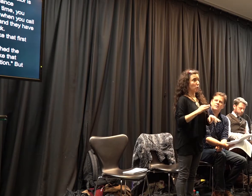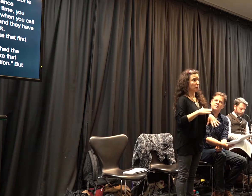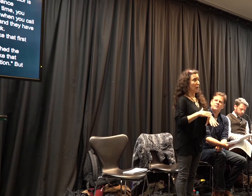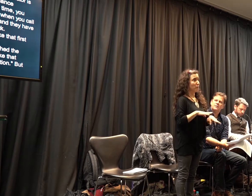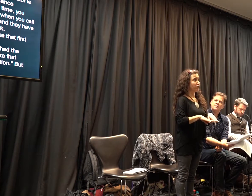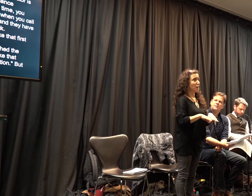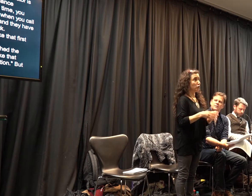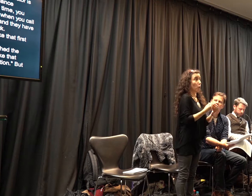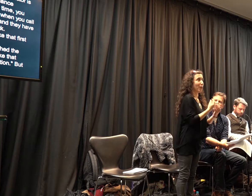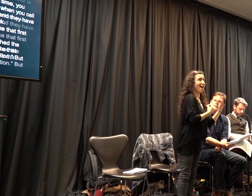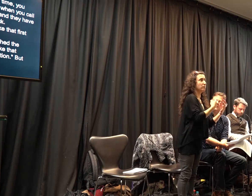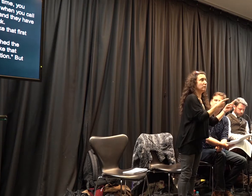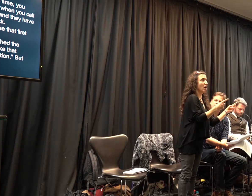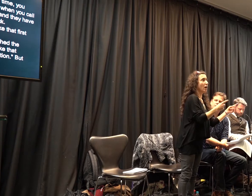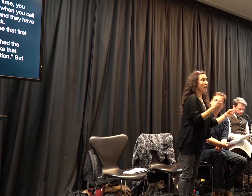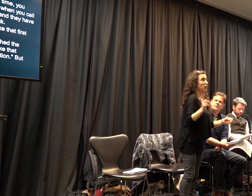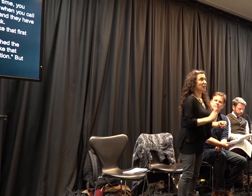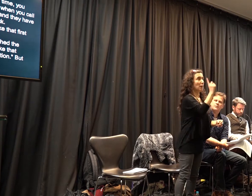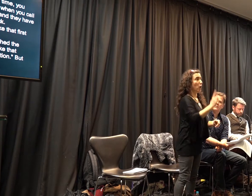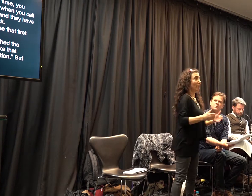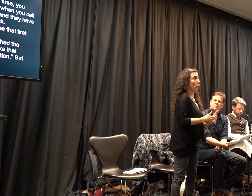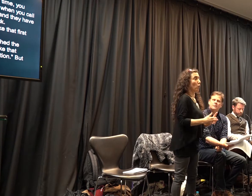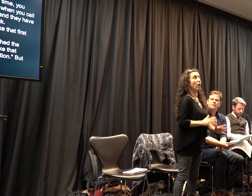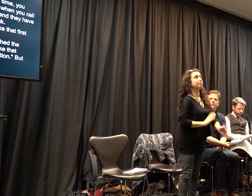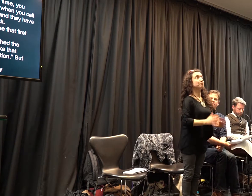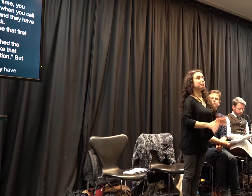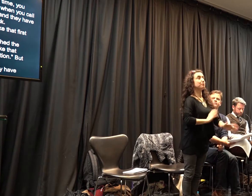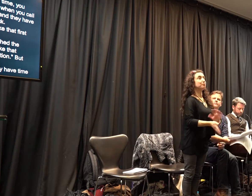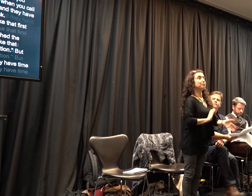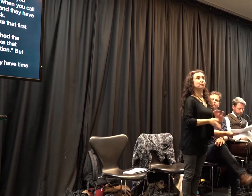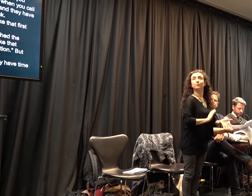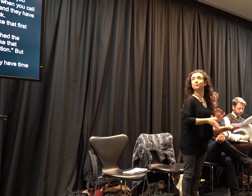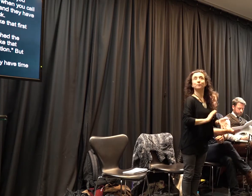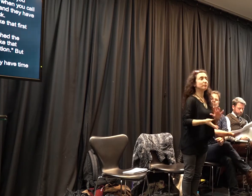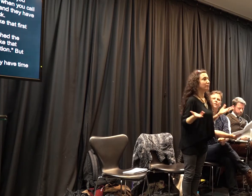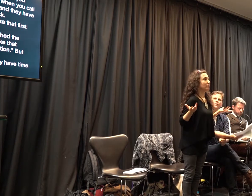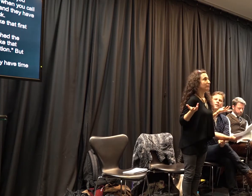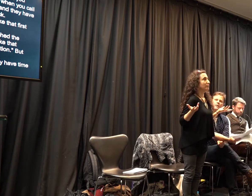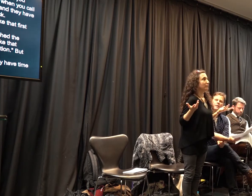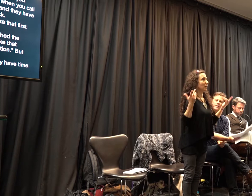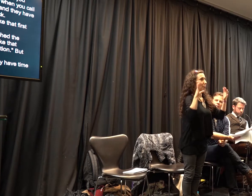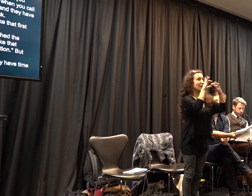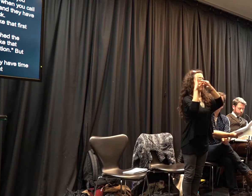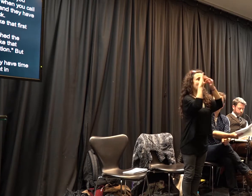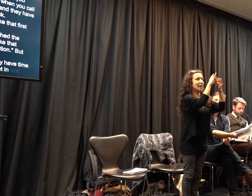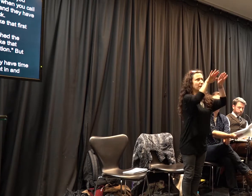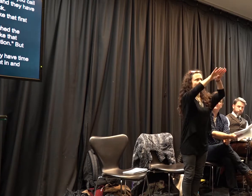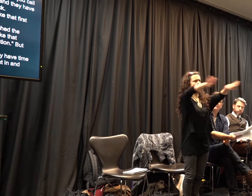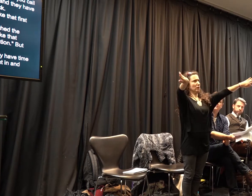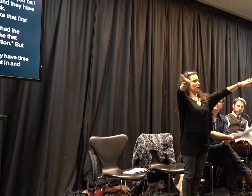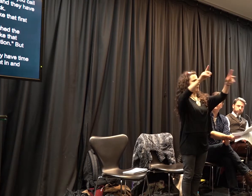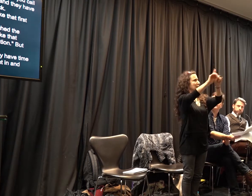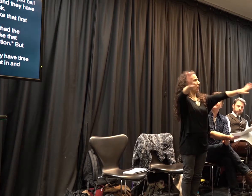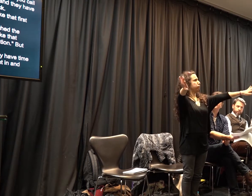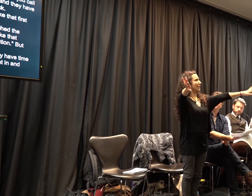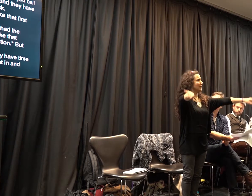A lot of interpreters themselves don't actually have time to rehearse with the actors. They're brought in and have to sign, normally put into the